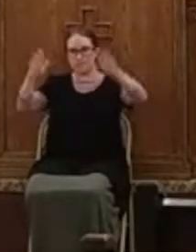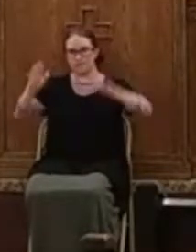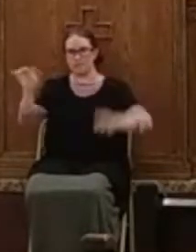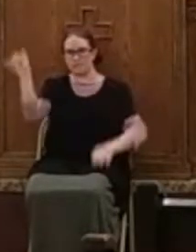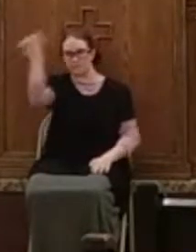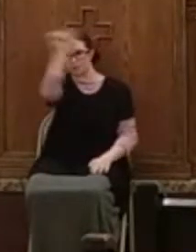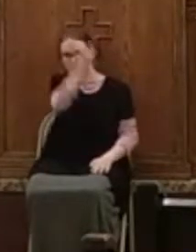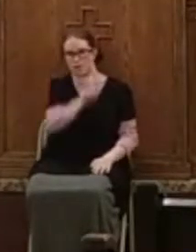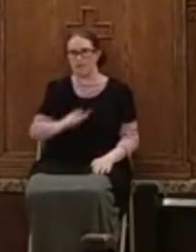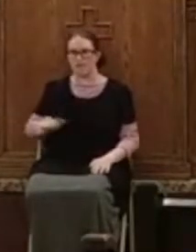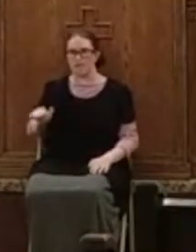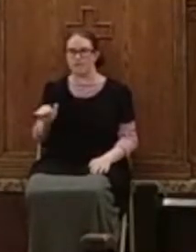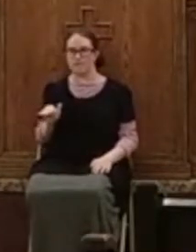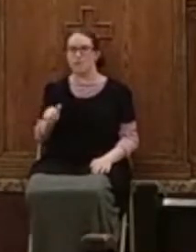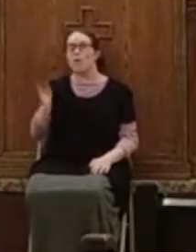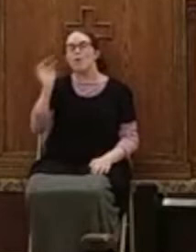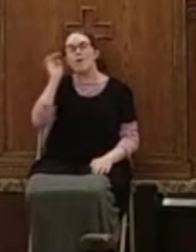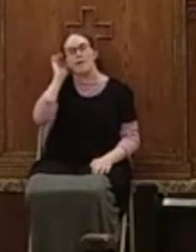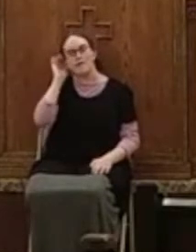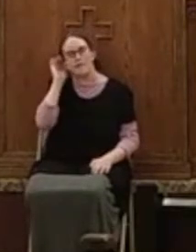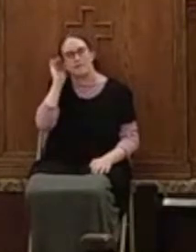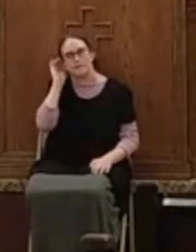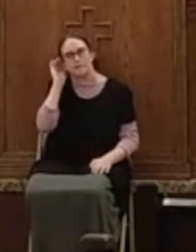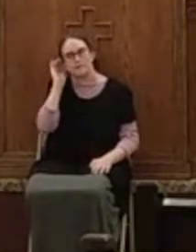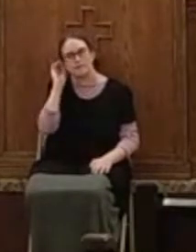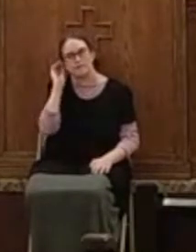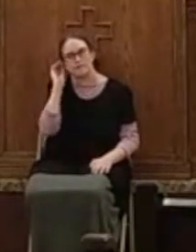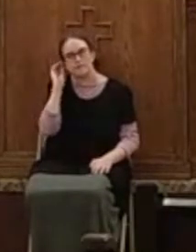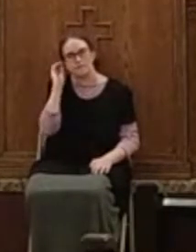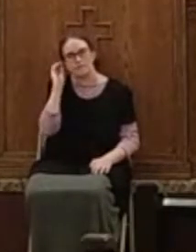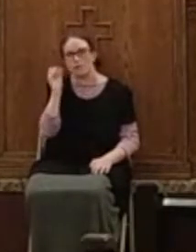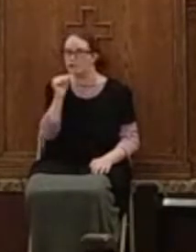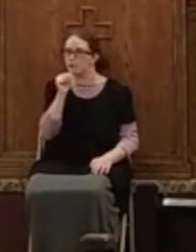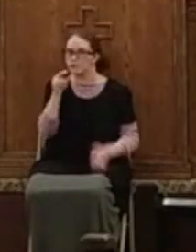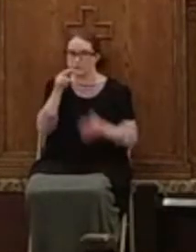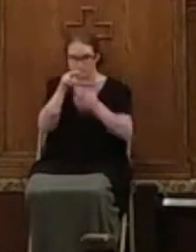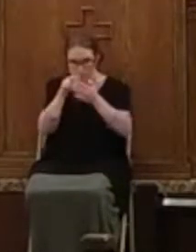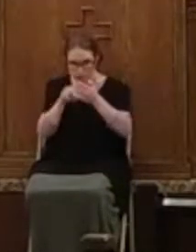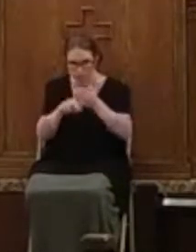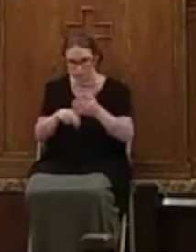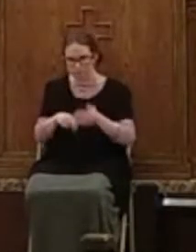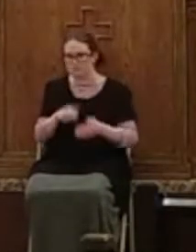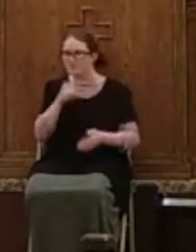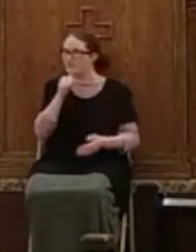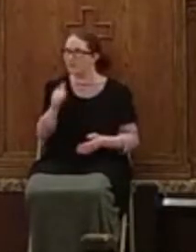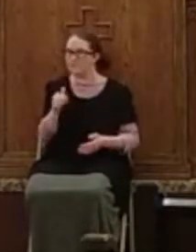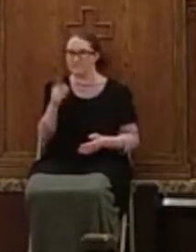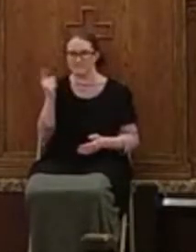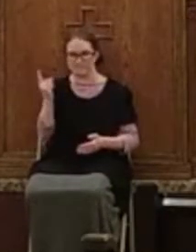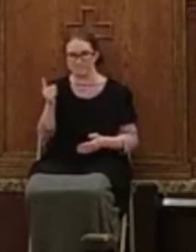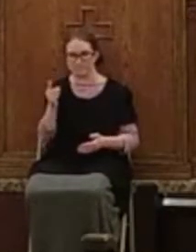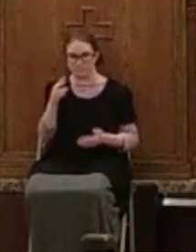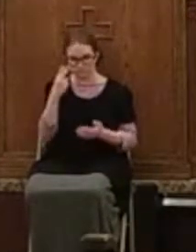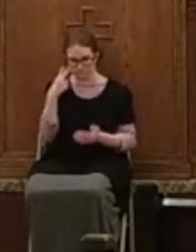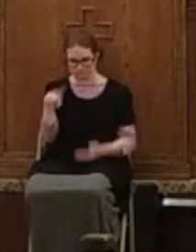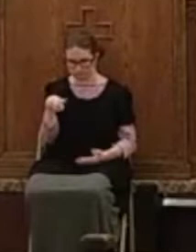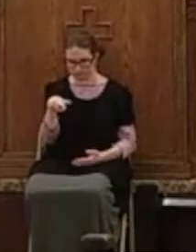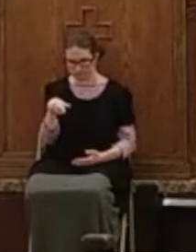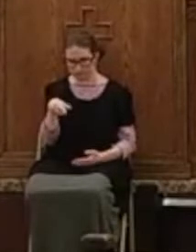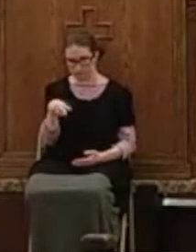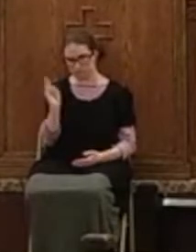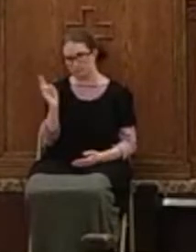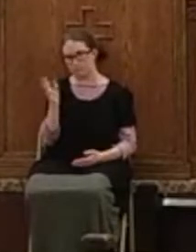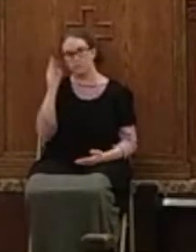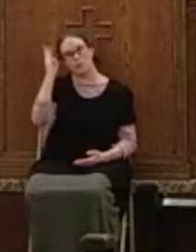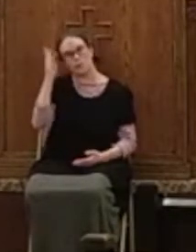forever them. Oh, you got to hear this. Don't just skim over it. Amen. Don't just look at it superficially